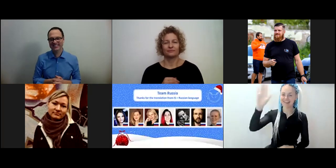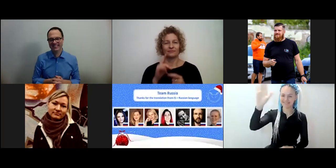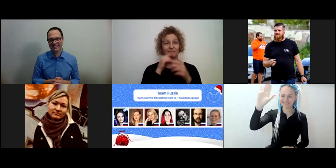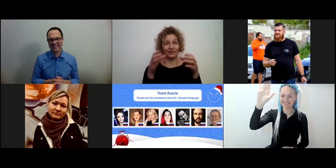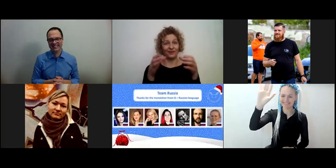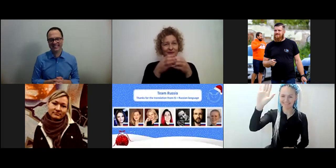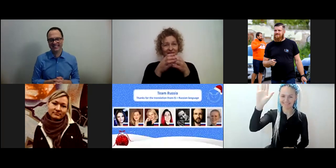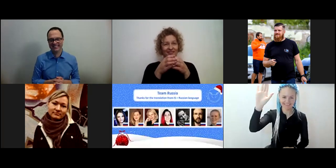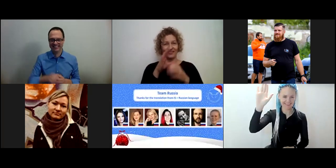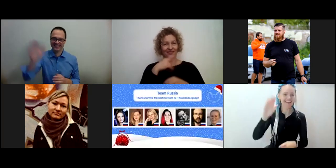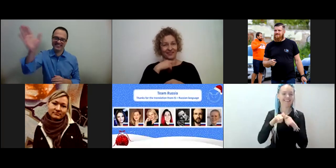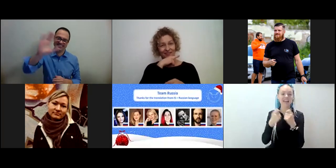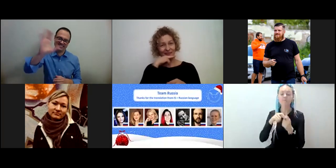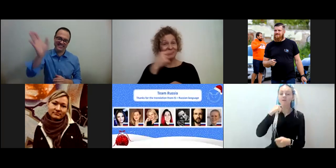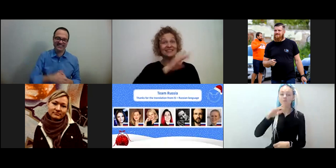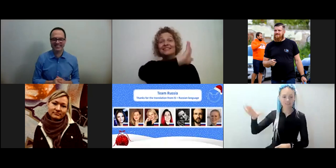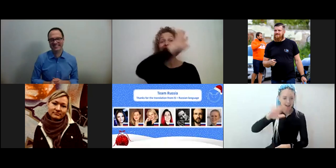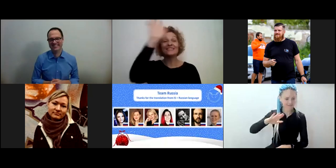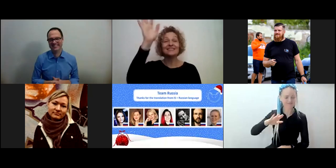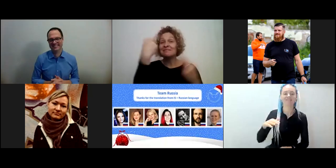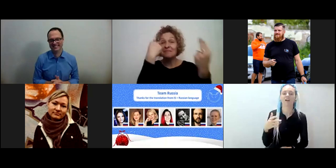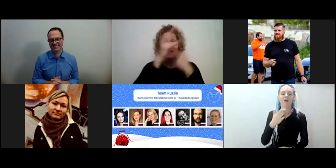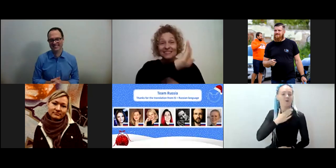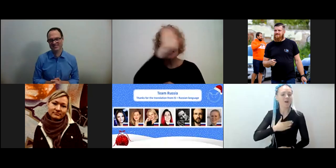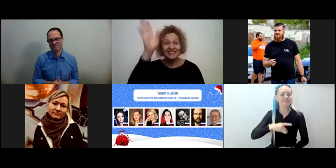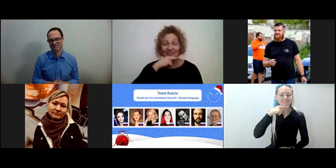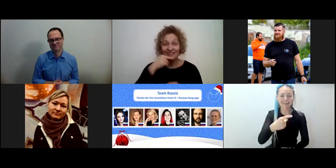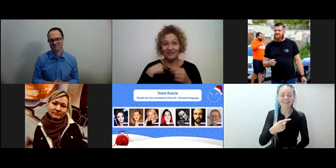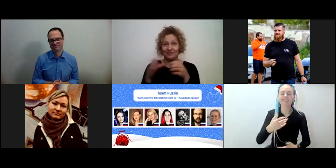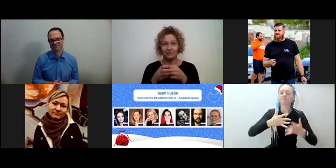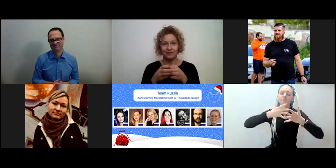Yes, Team Russia here. Hi.